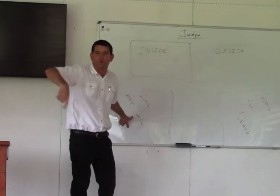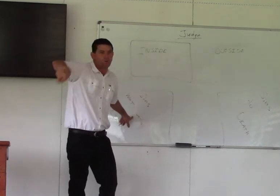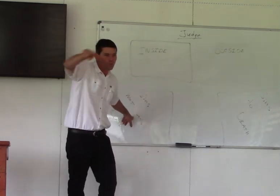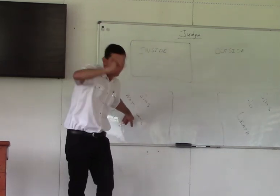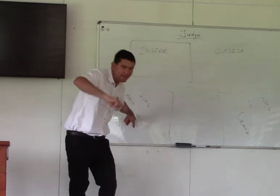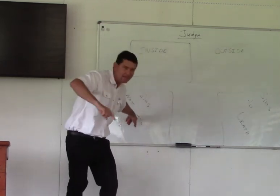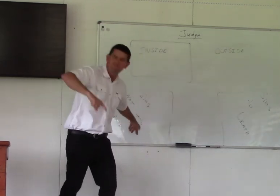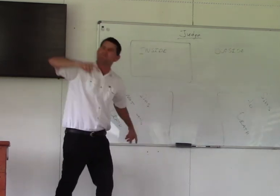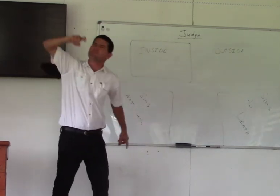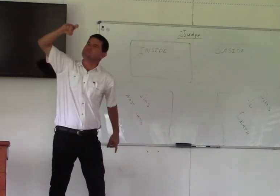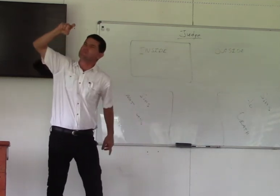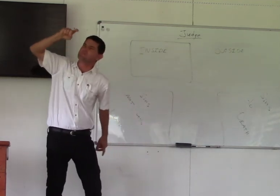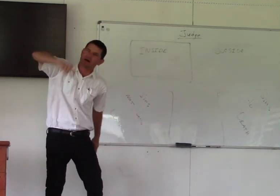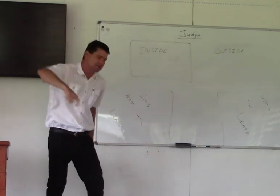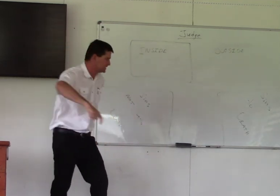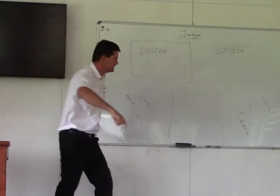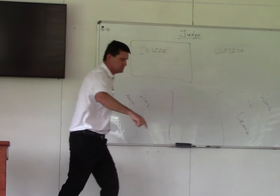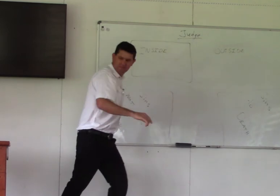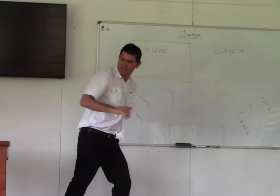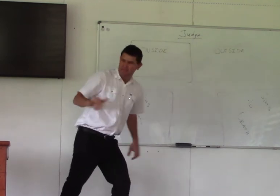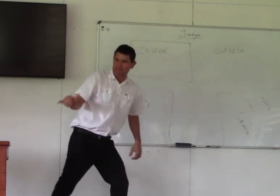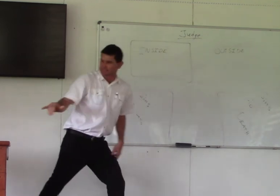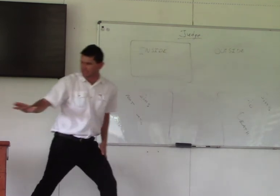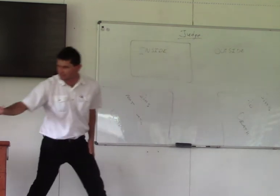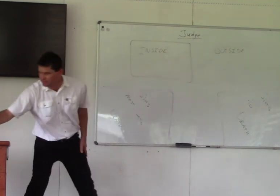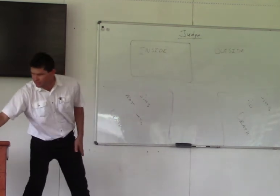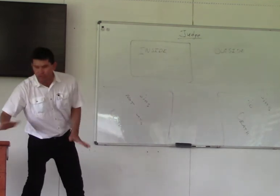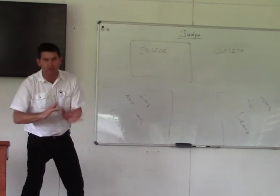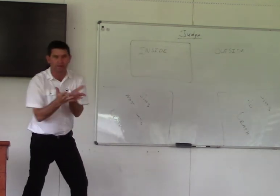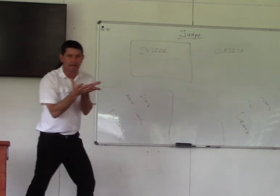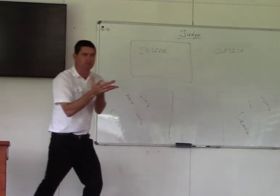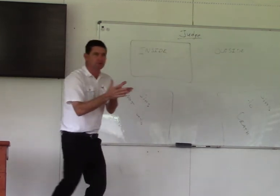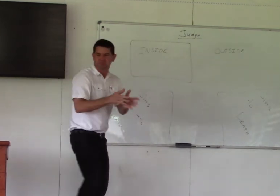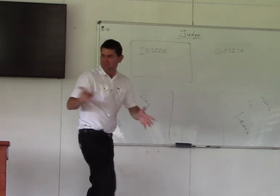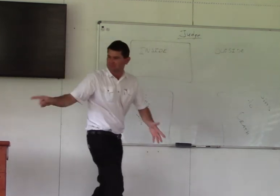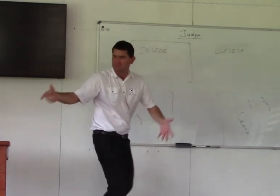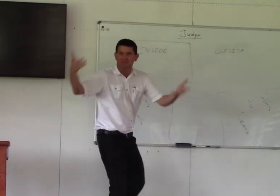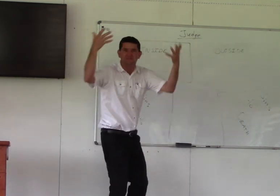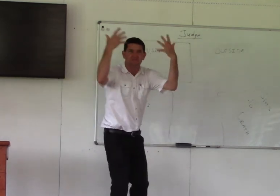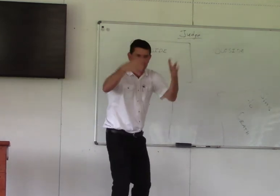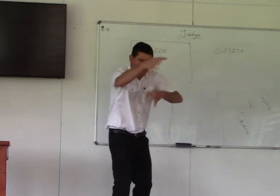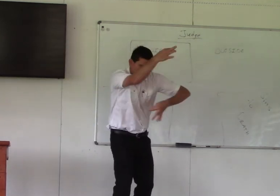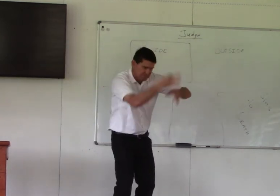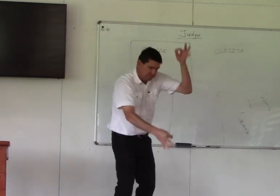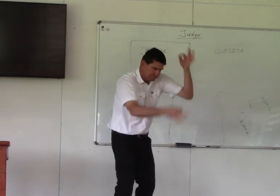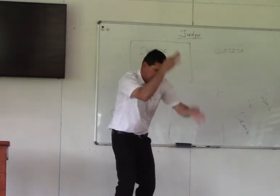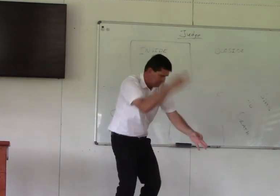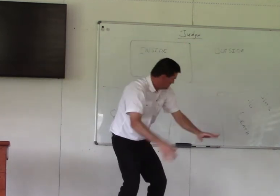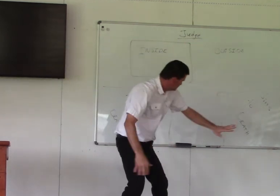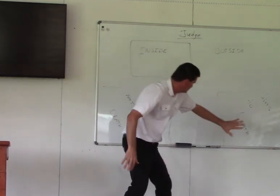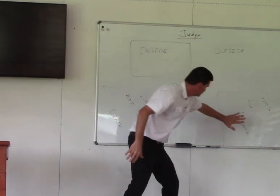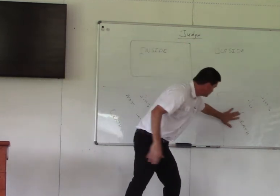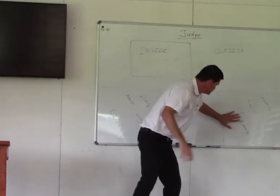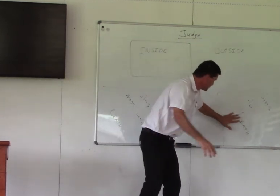We must, the same survival, finish. Got